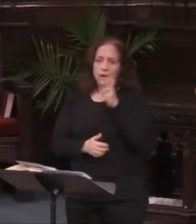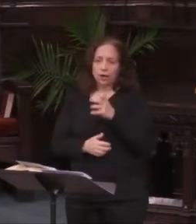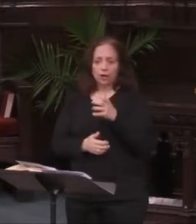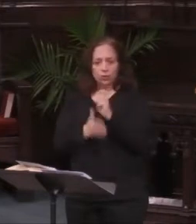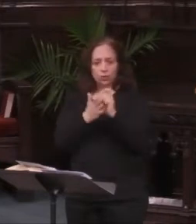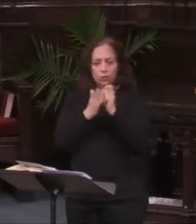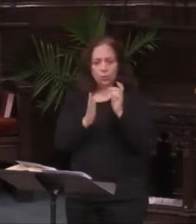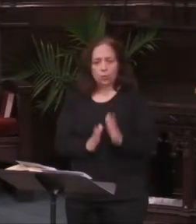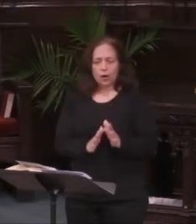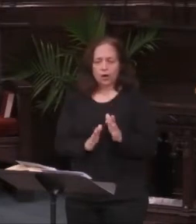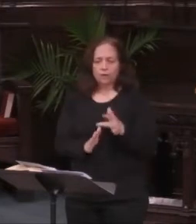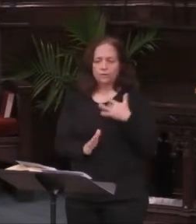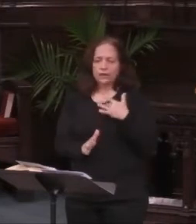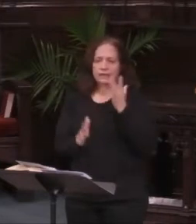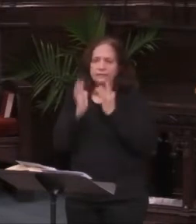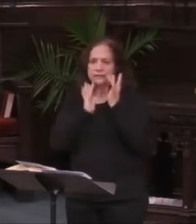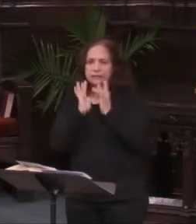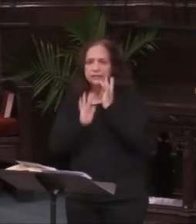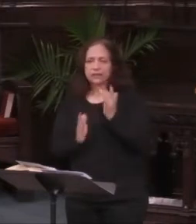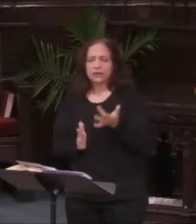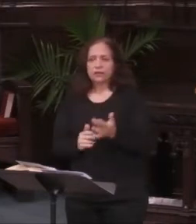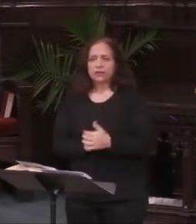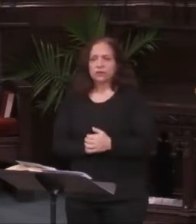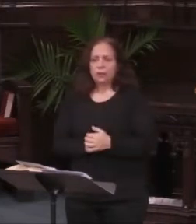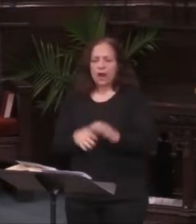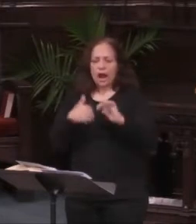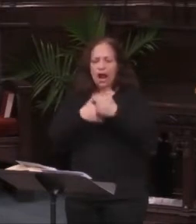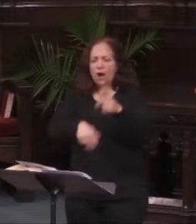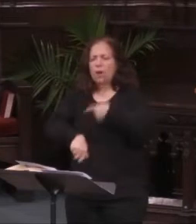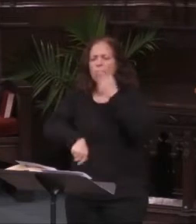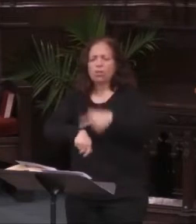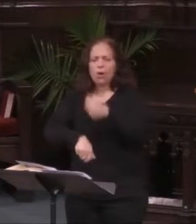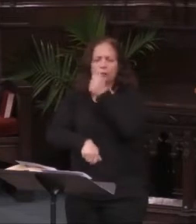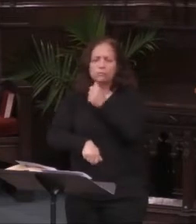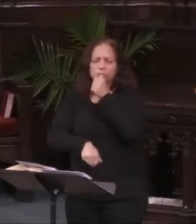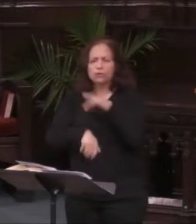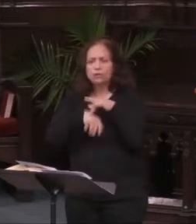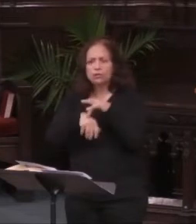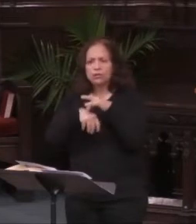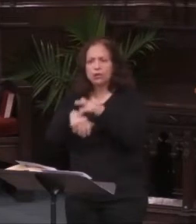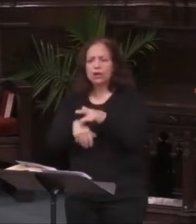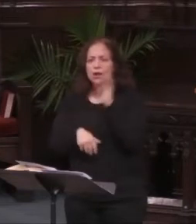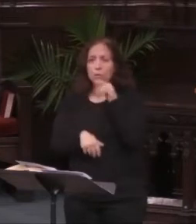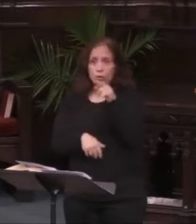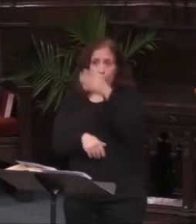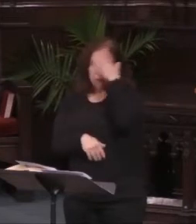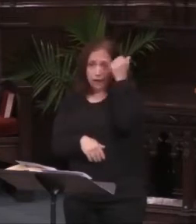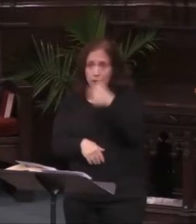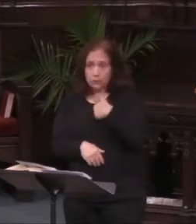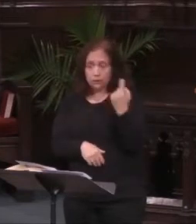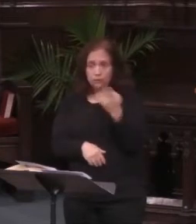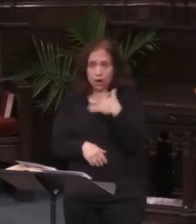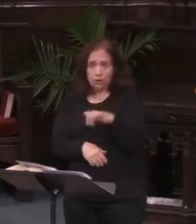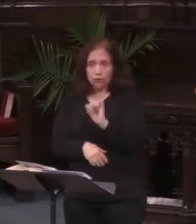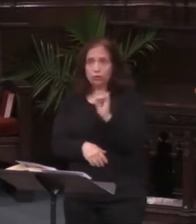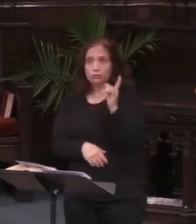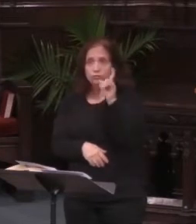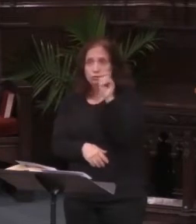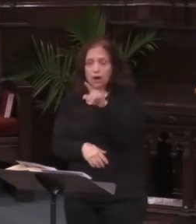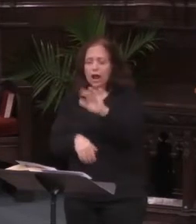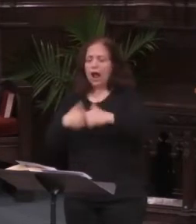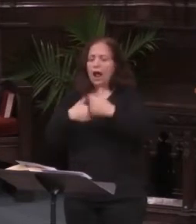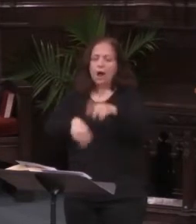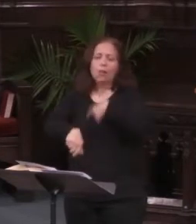psalmist's urgency and desperation. How long, O God, will you forget me forever?